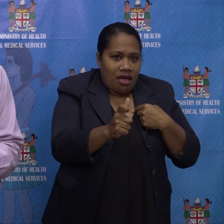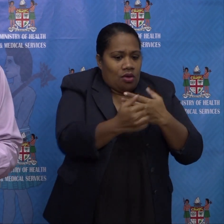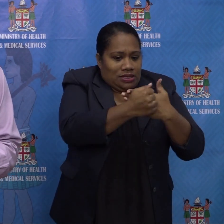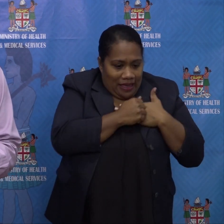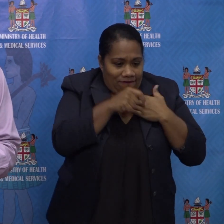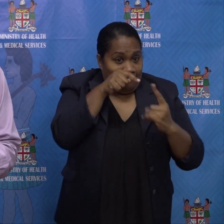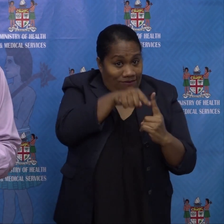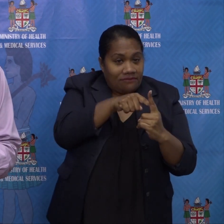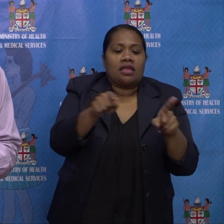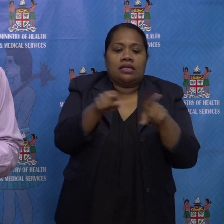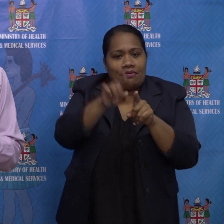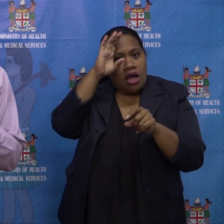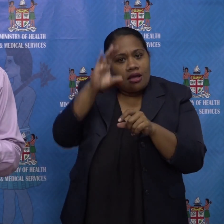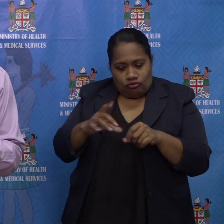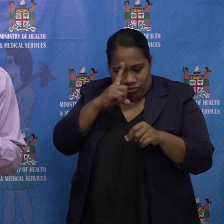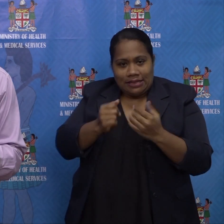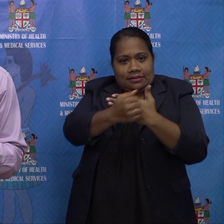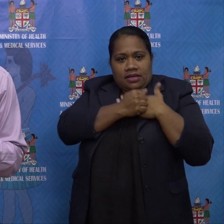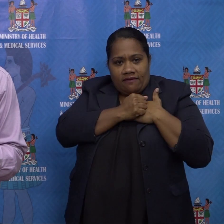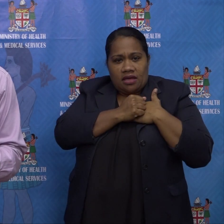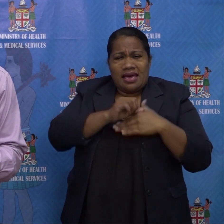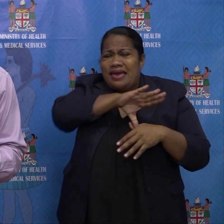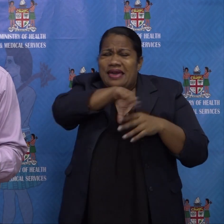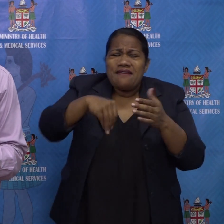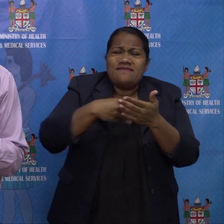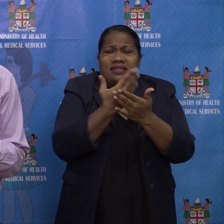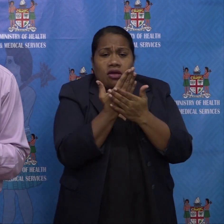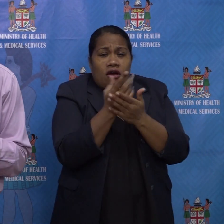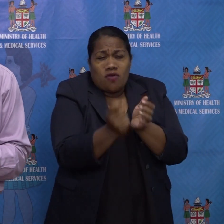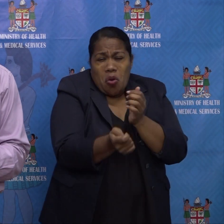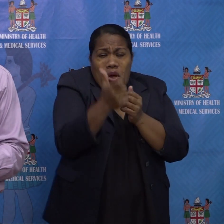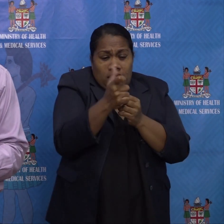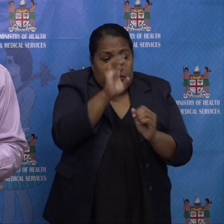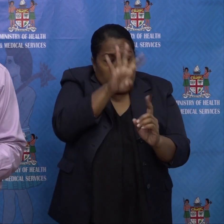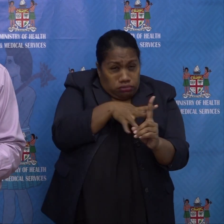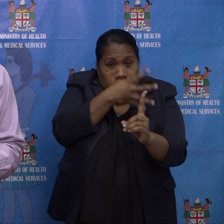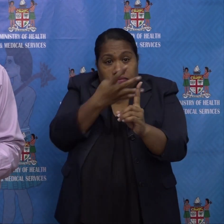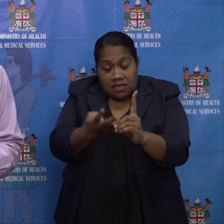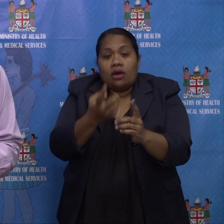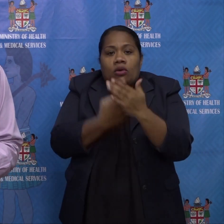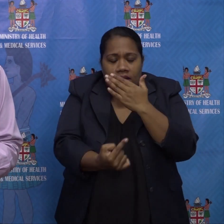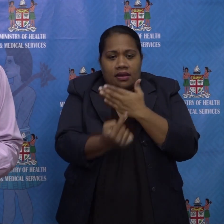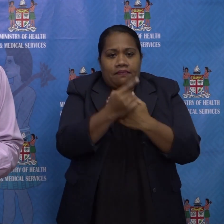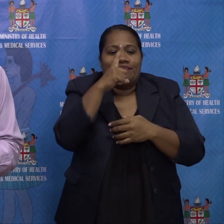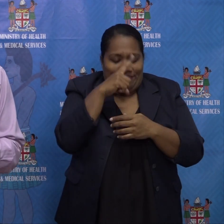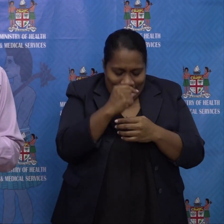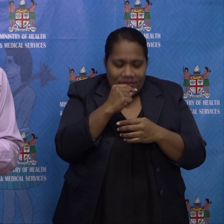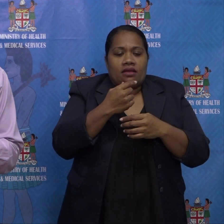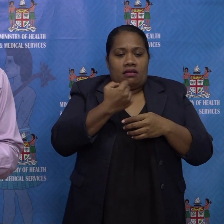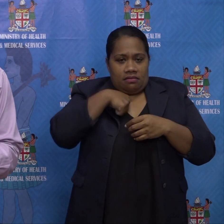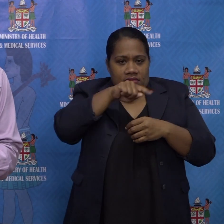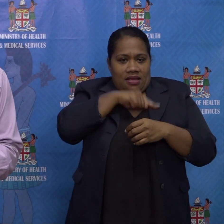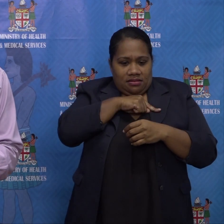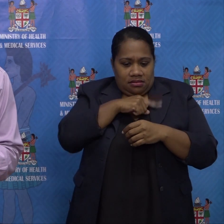safe. Every day of an early diagnosis adds effectiveness to the treatment we can offer and stops